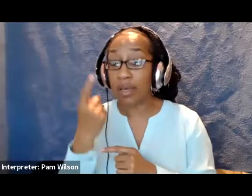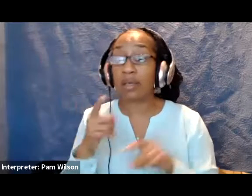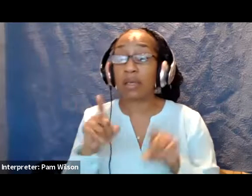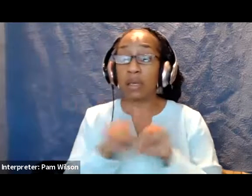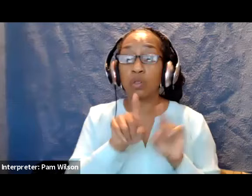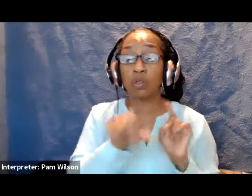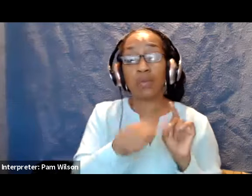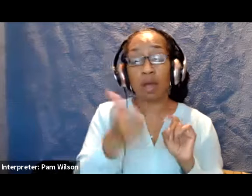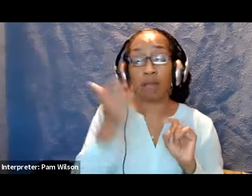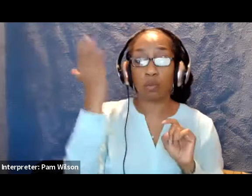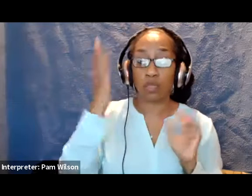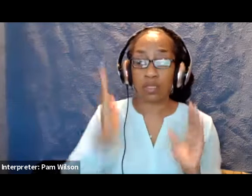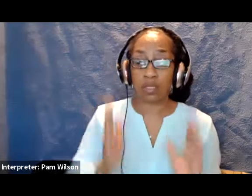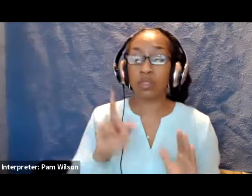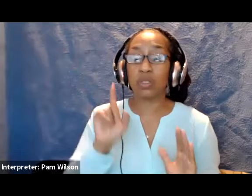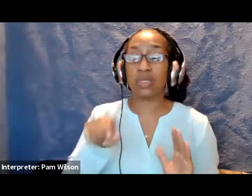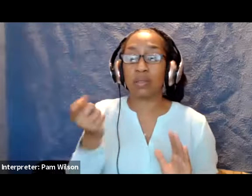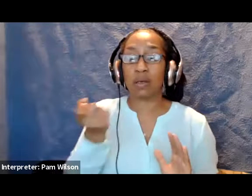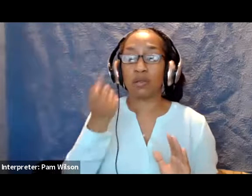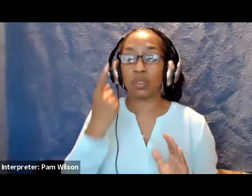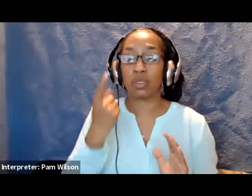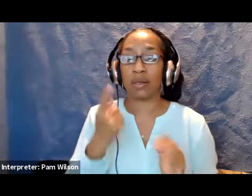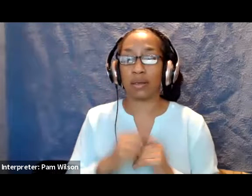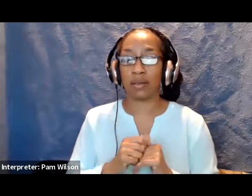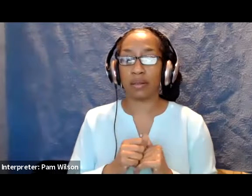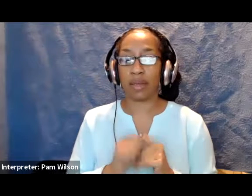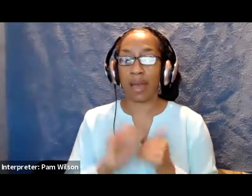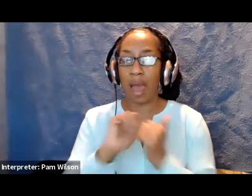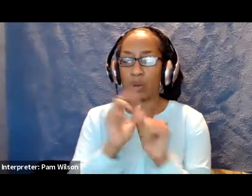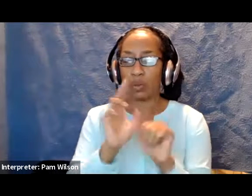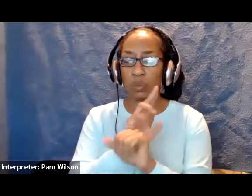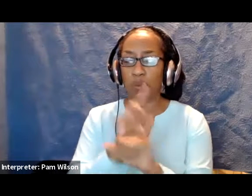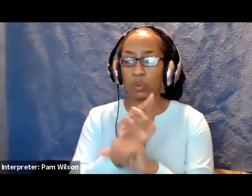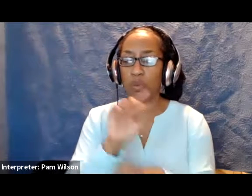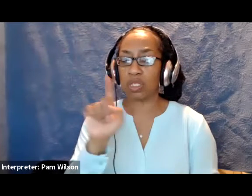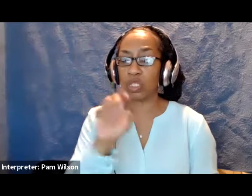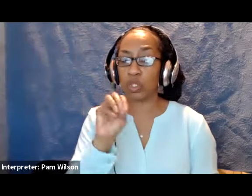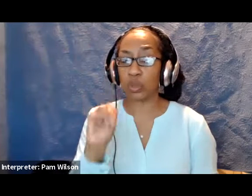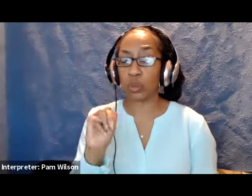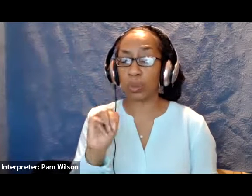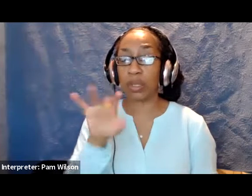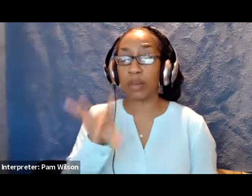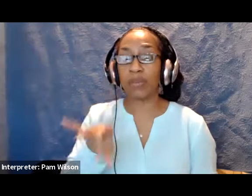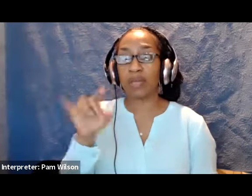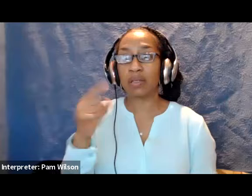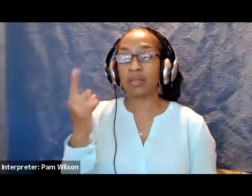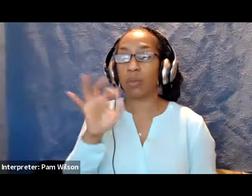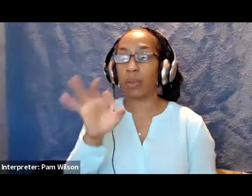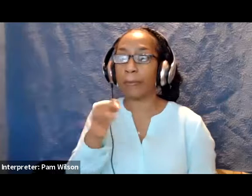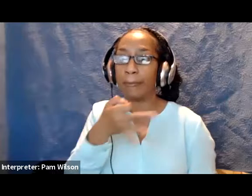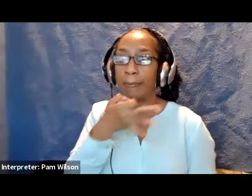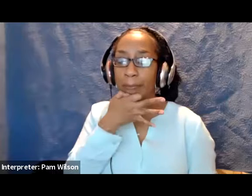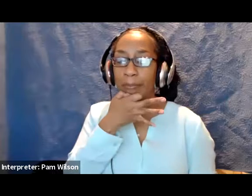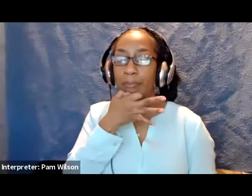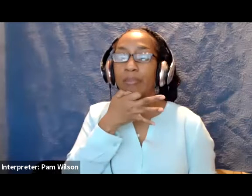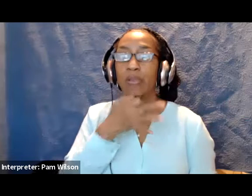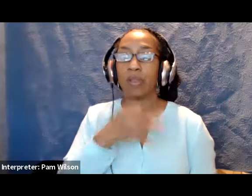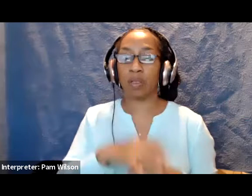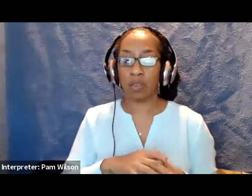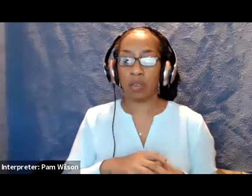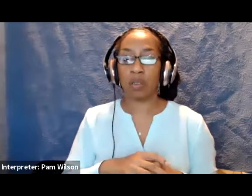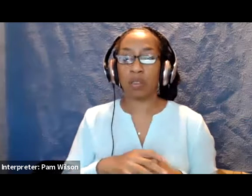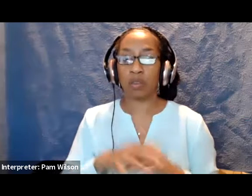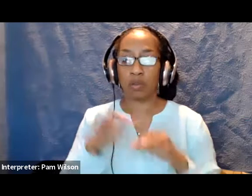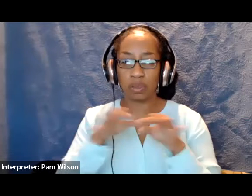too. So again, you want to select someone who's an expert to present on your